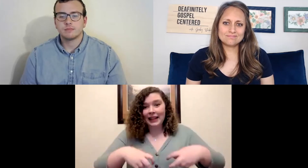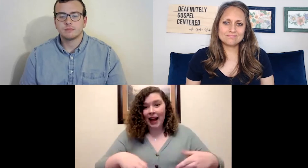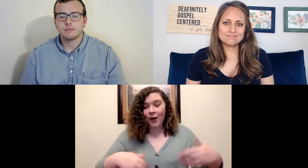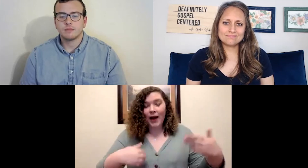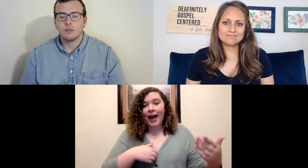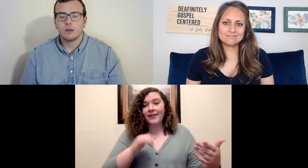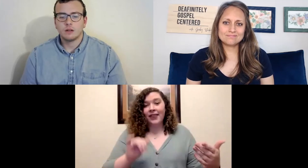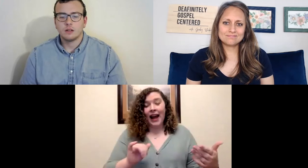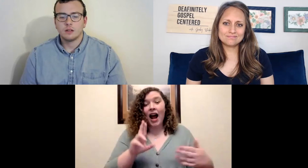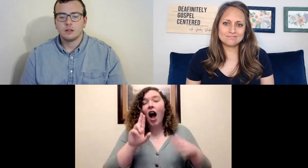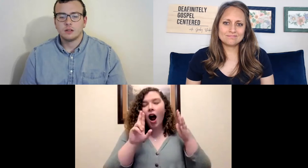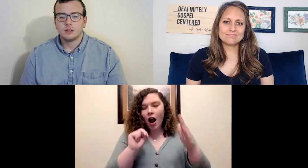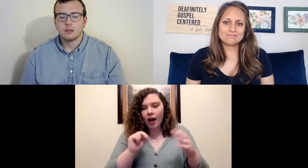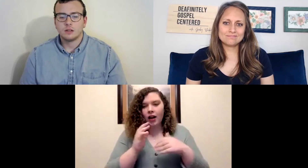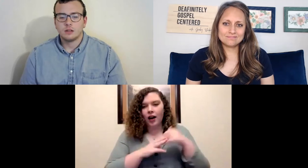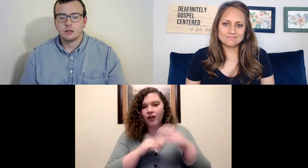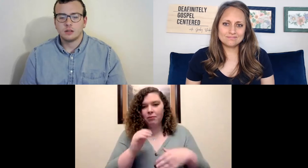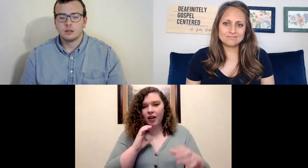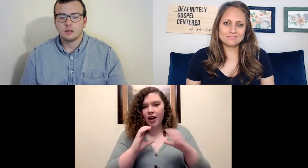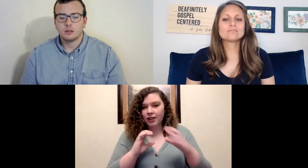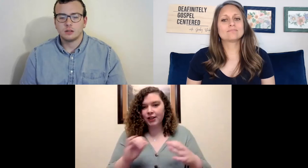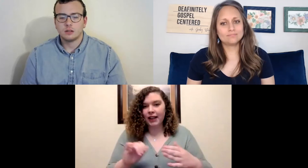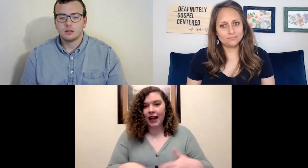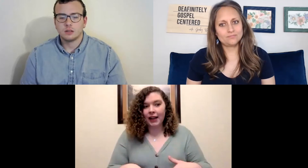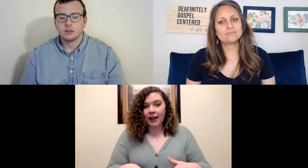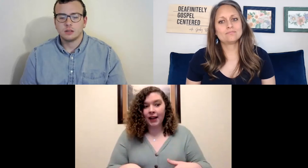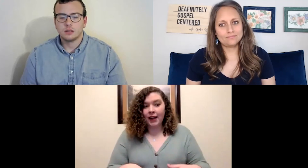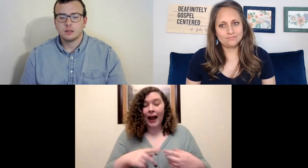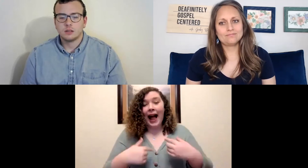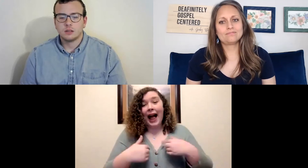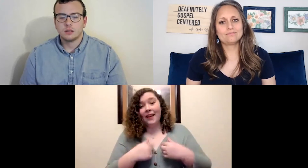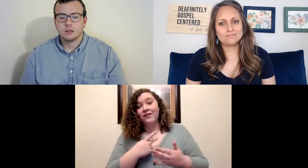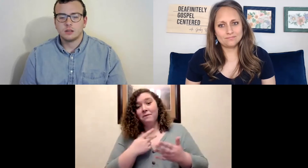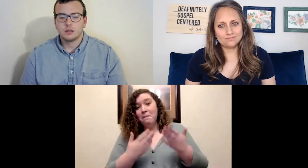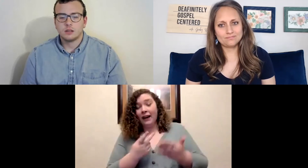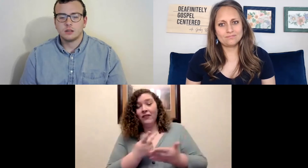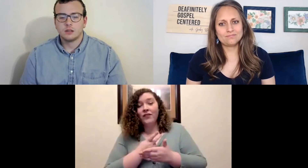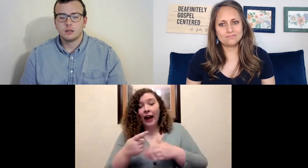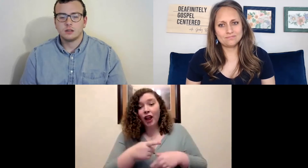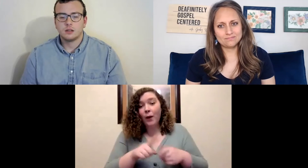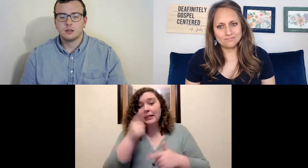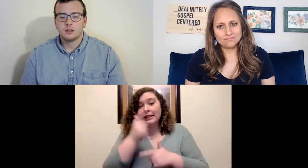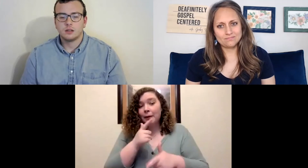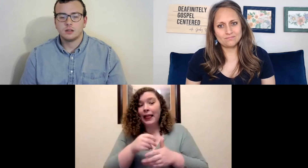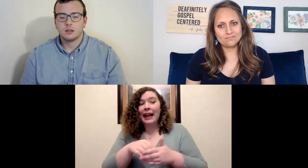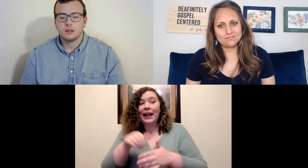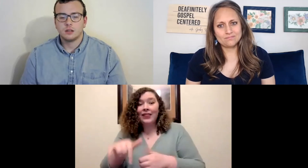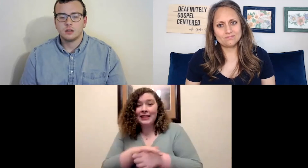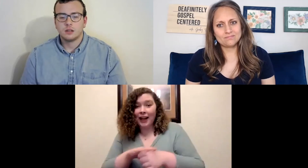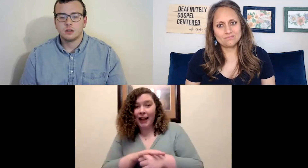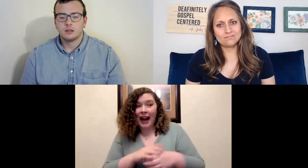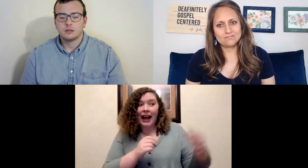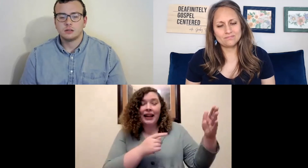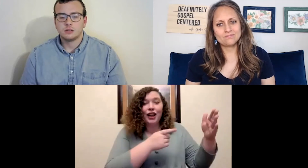just reach out, honestly. I mean, sit down together. It might be an uncomfortable conversation that needs to happen, like,